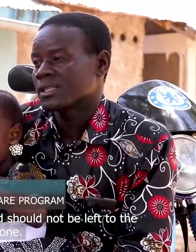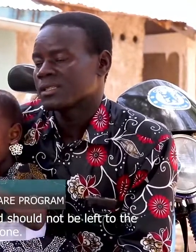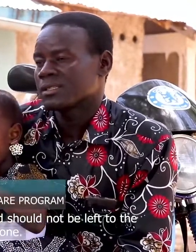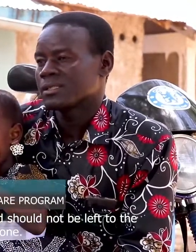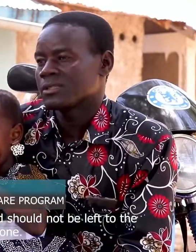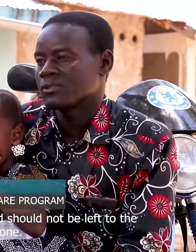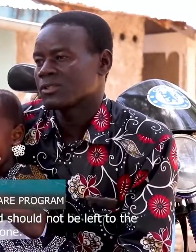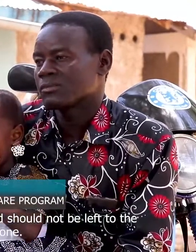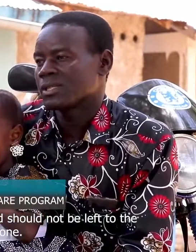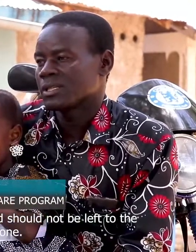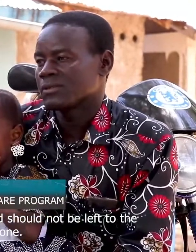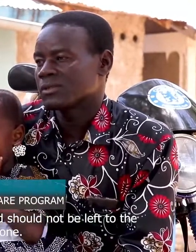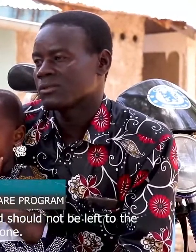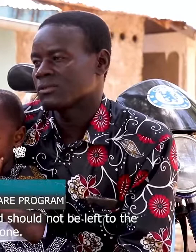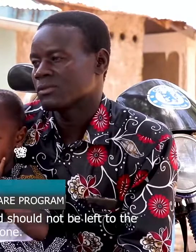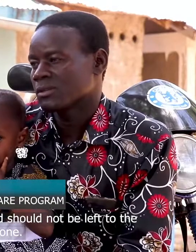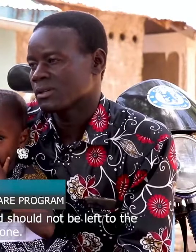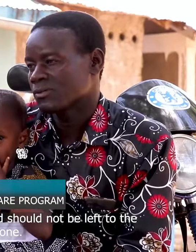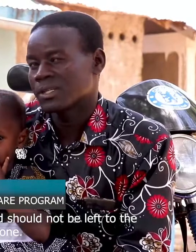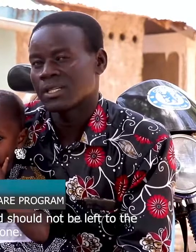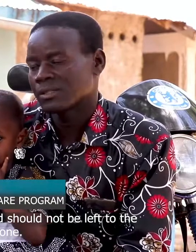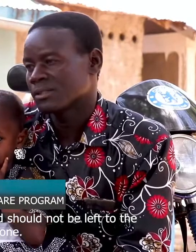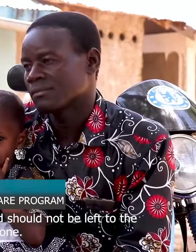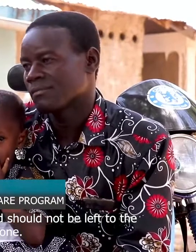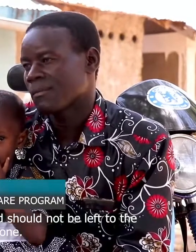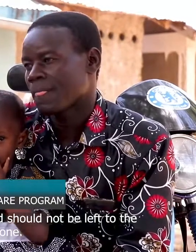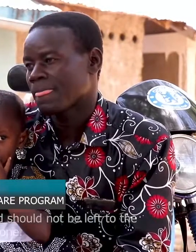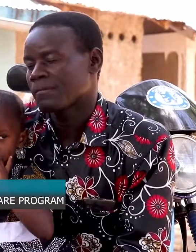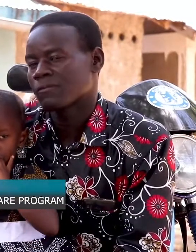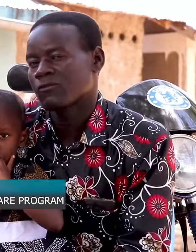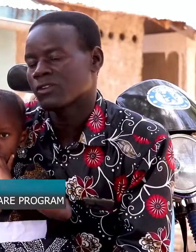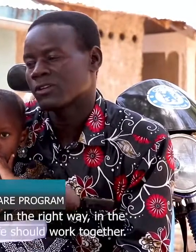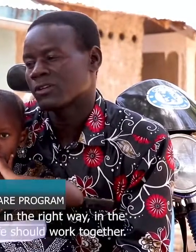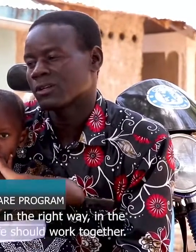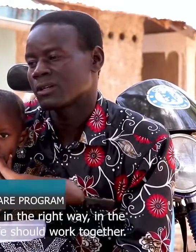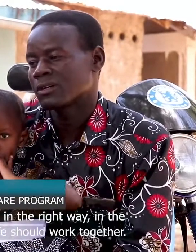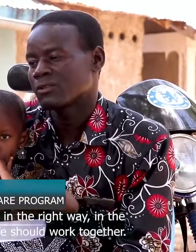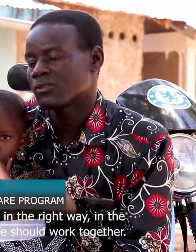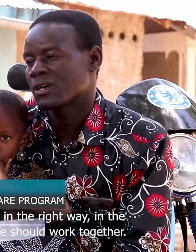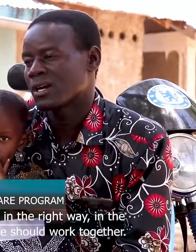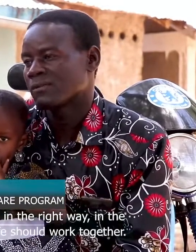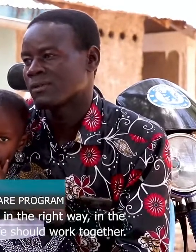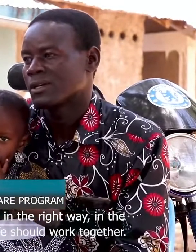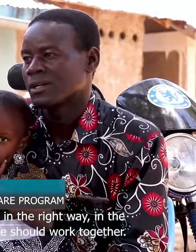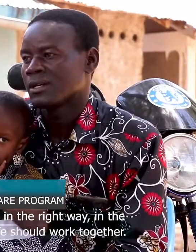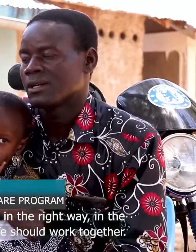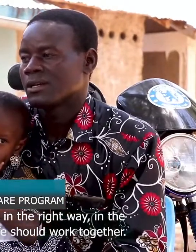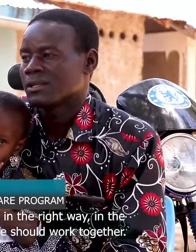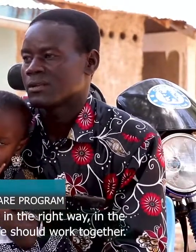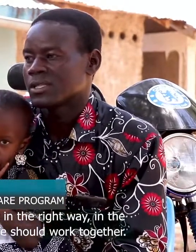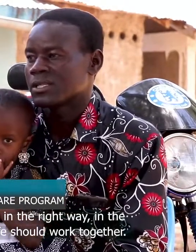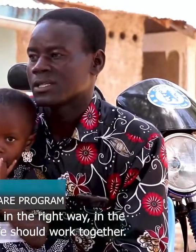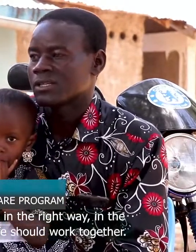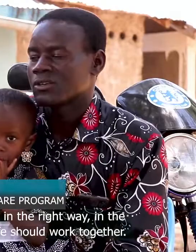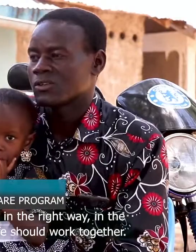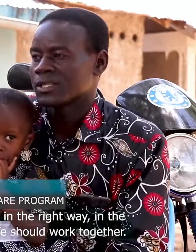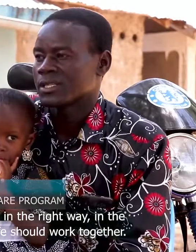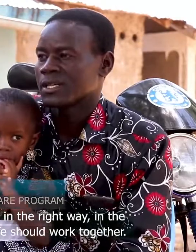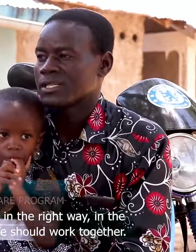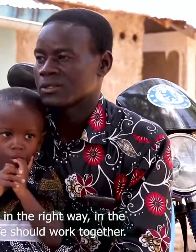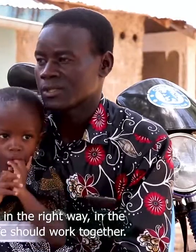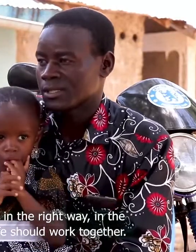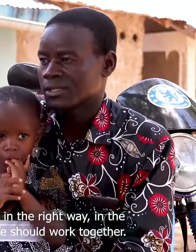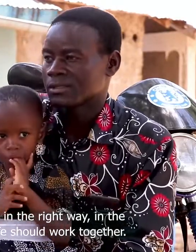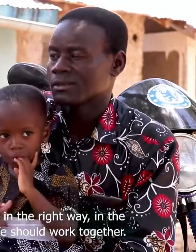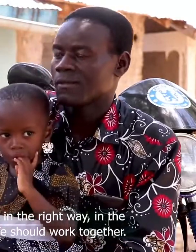upbringing of a child should not be left to a woman alone. For you to have your children